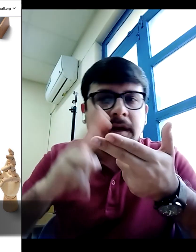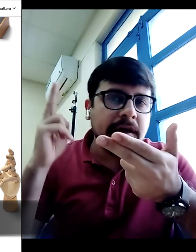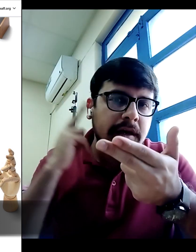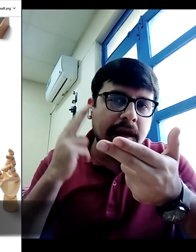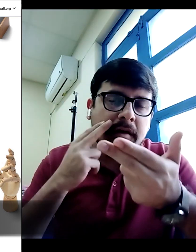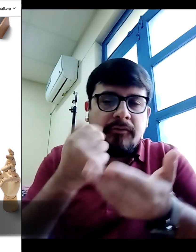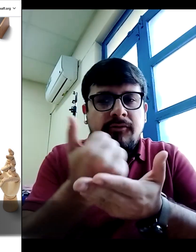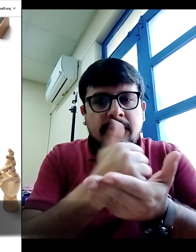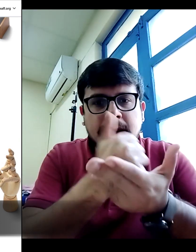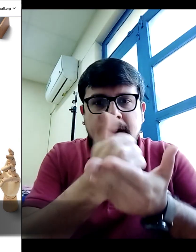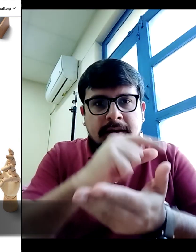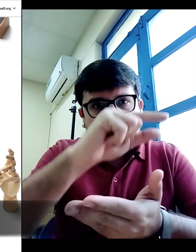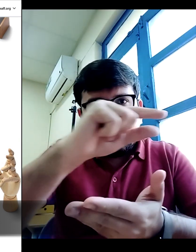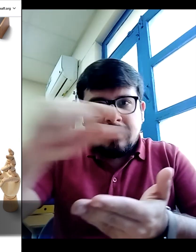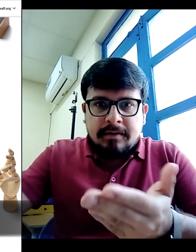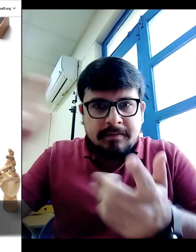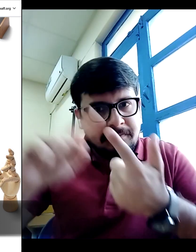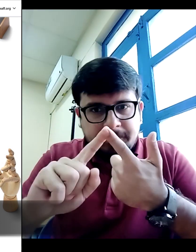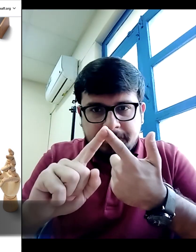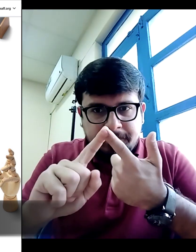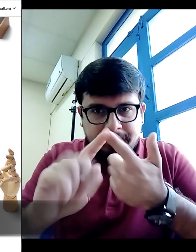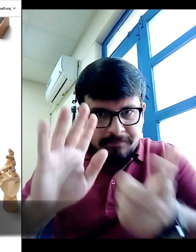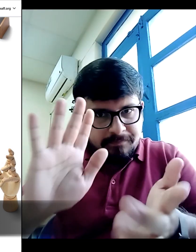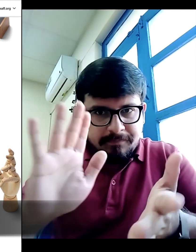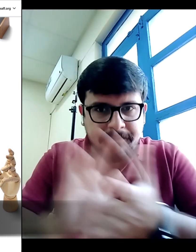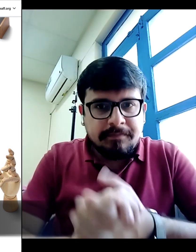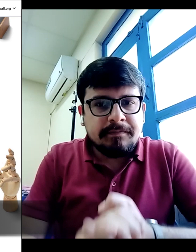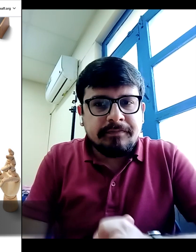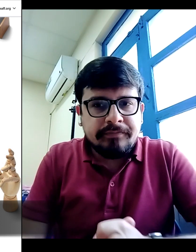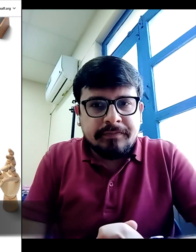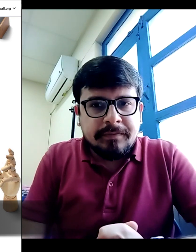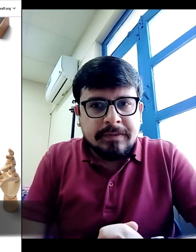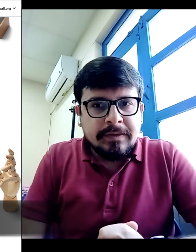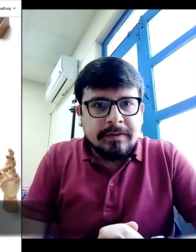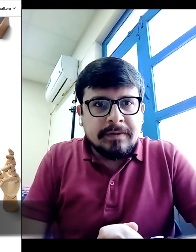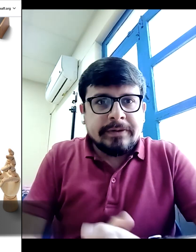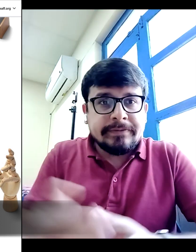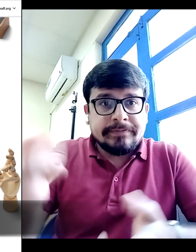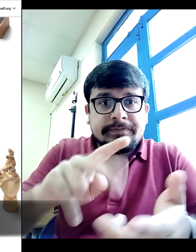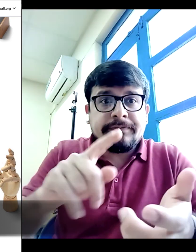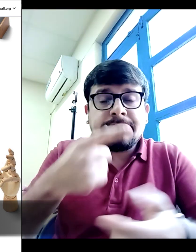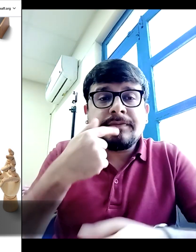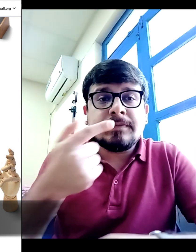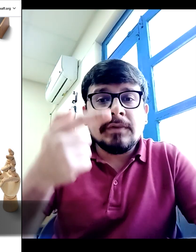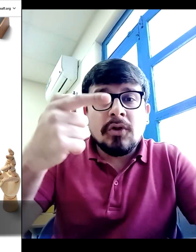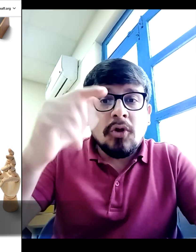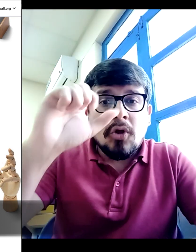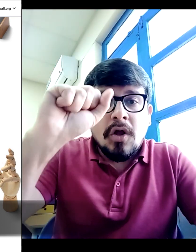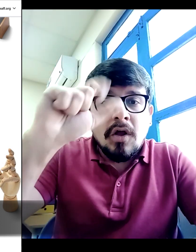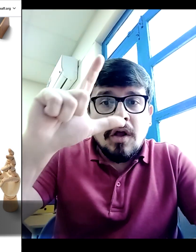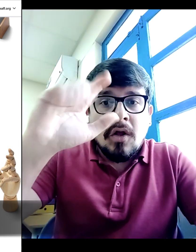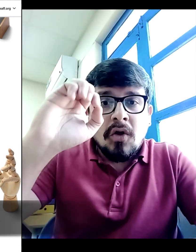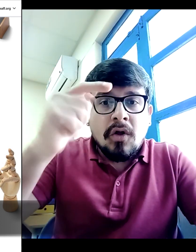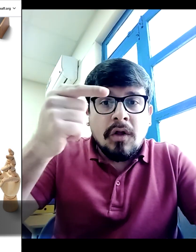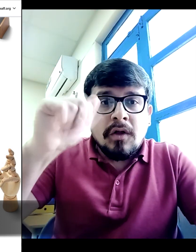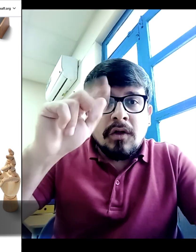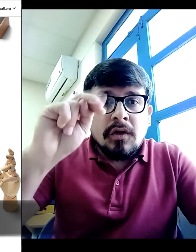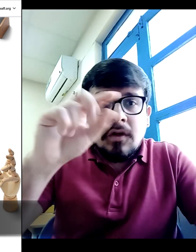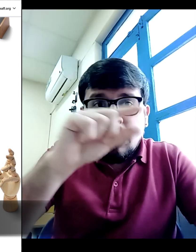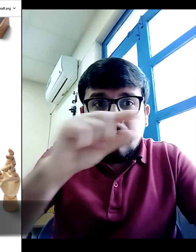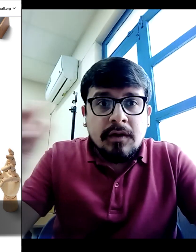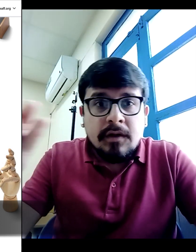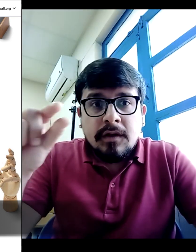Game. This is the name of my company, name of my business. And then I can also give a